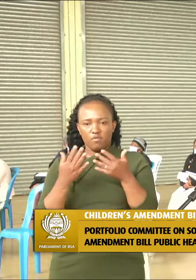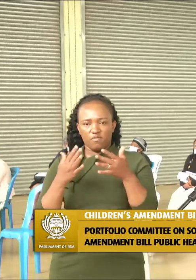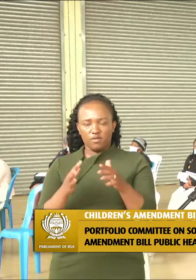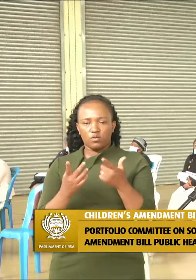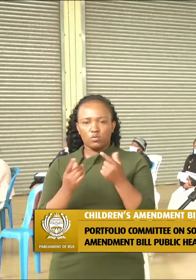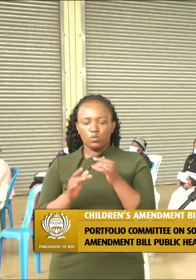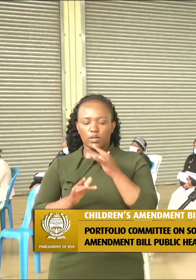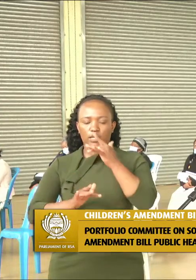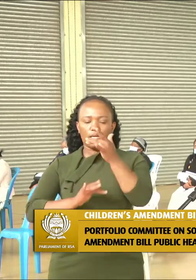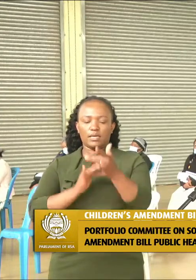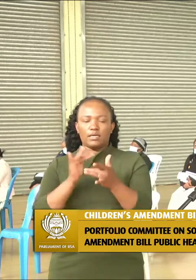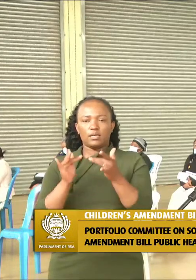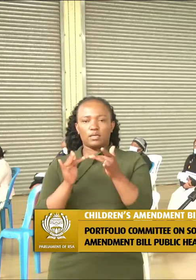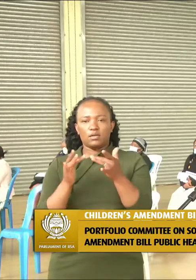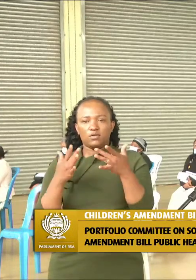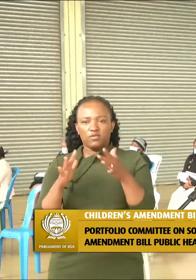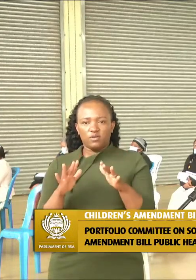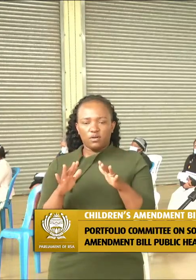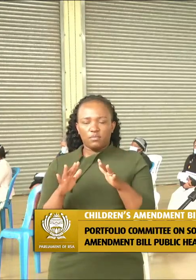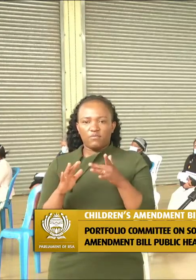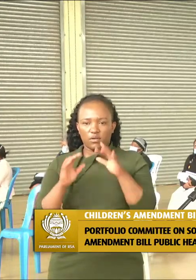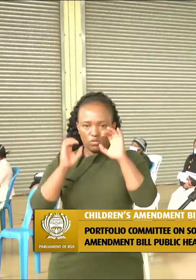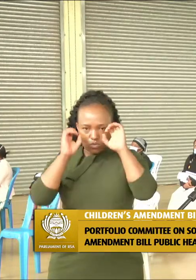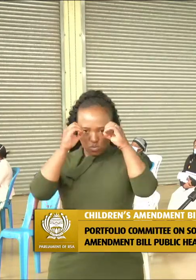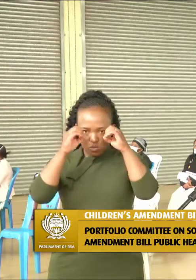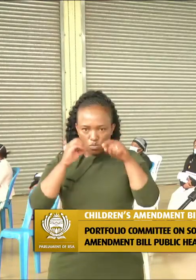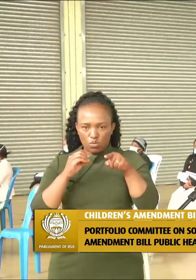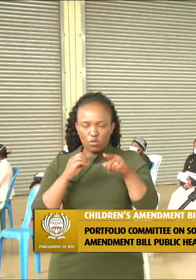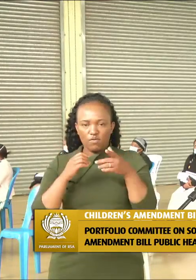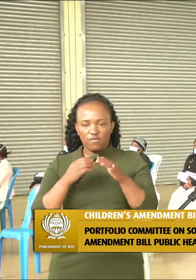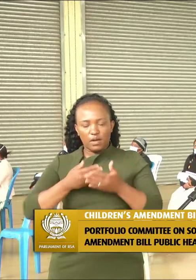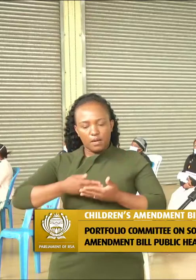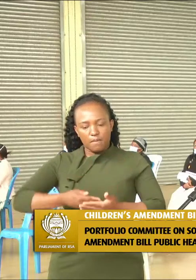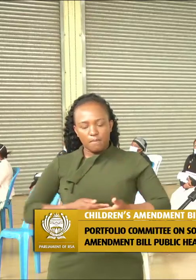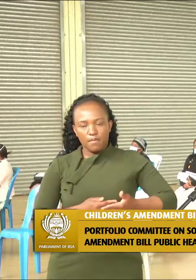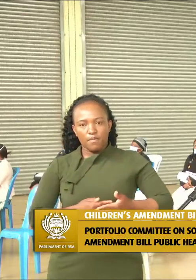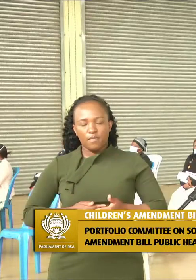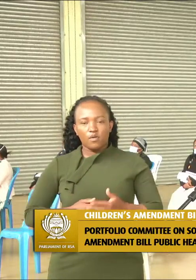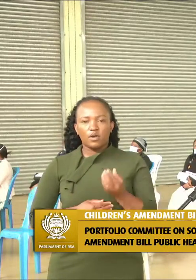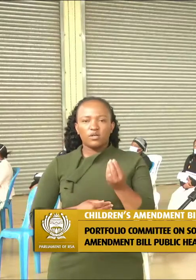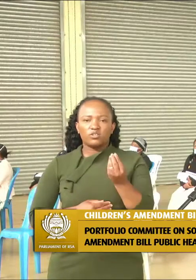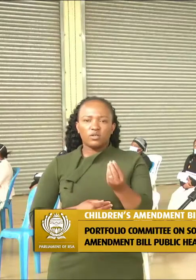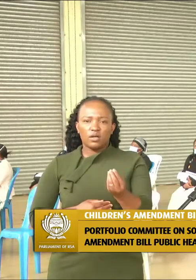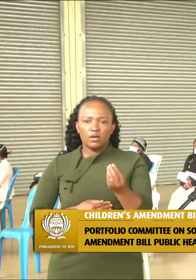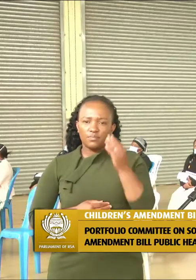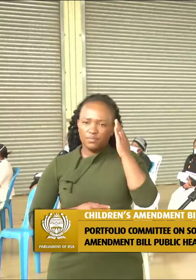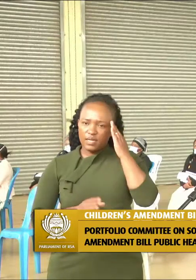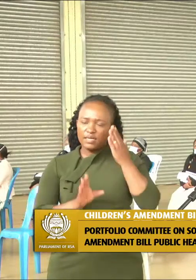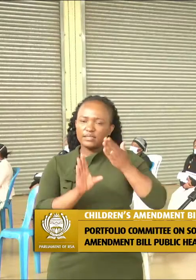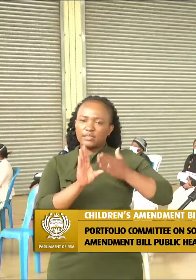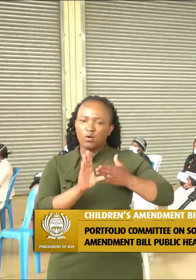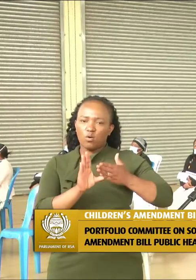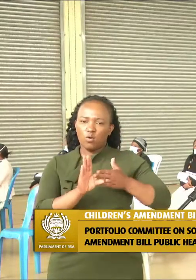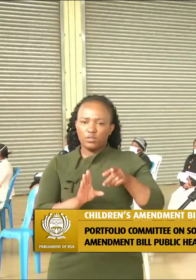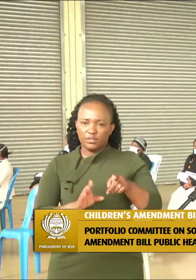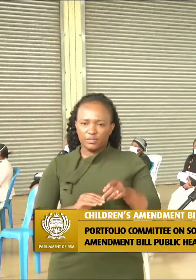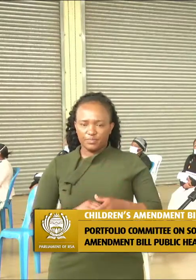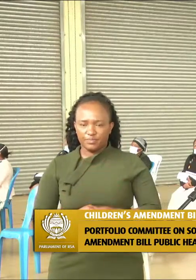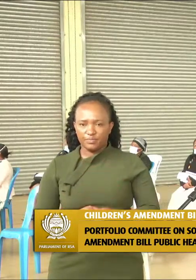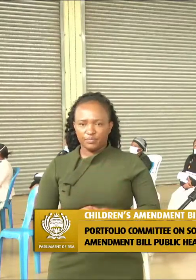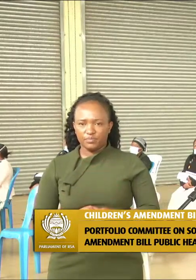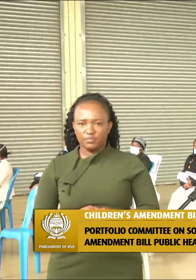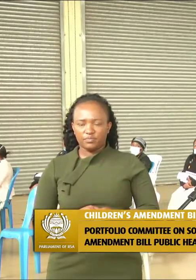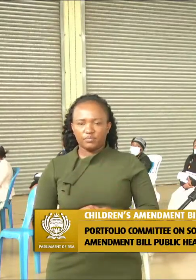internet and I did this myself. I went on Google, I took my baby to the child psychologist. Ngenze konke ngaya ko